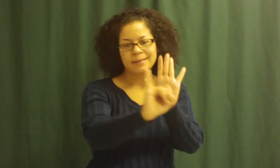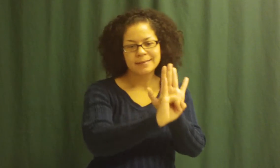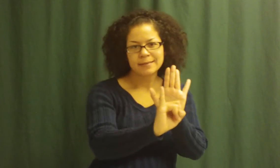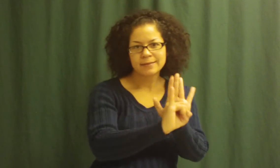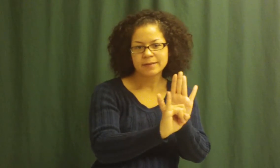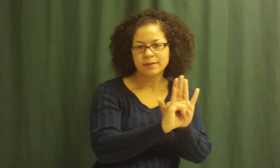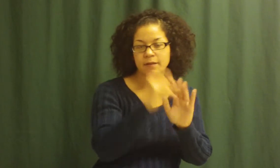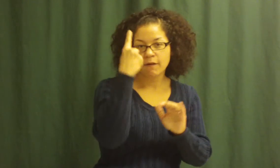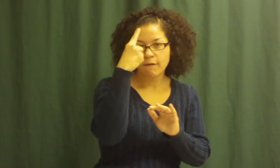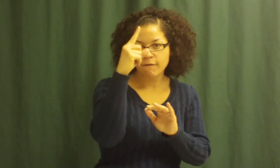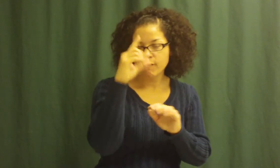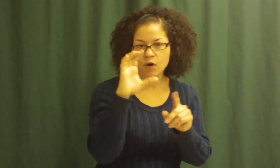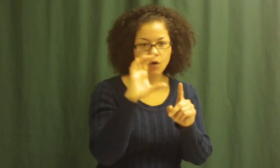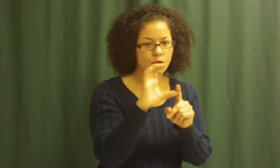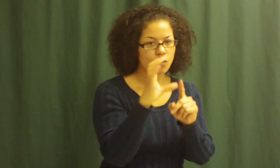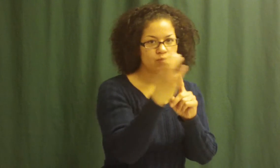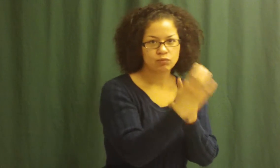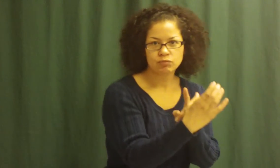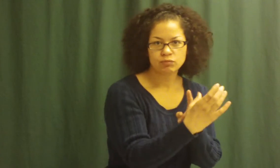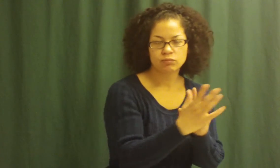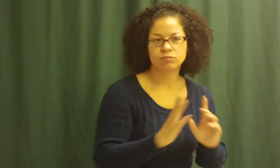Some groups, such as the